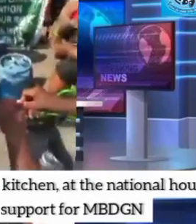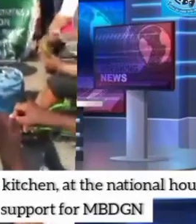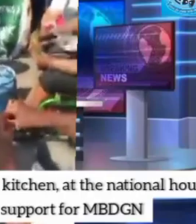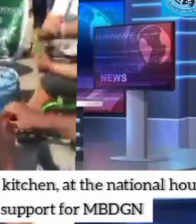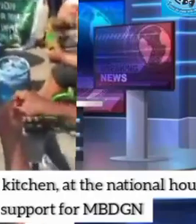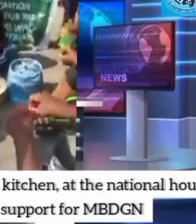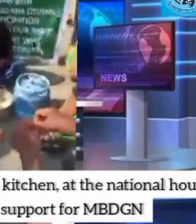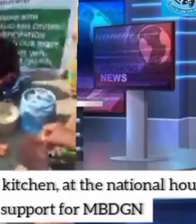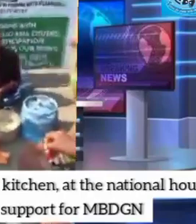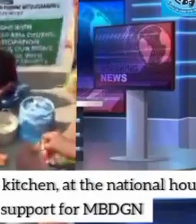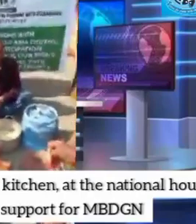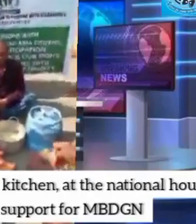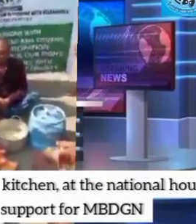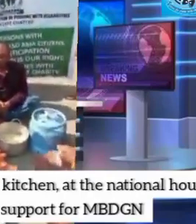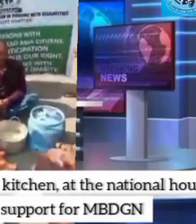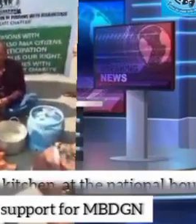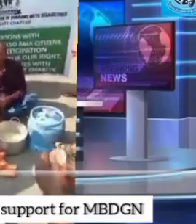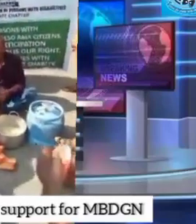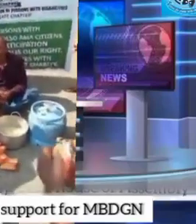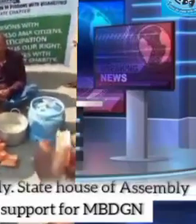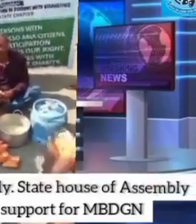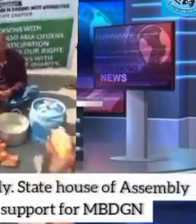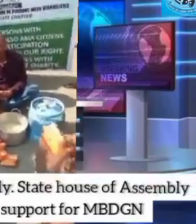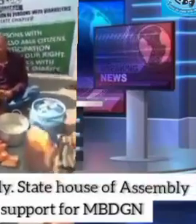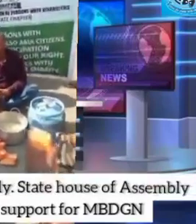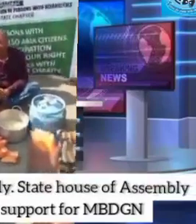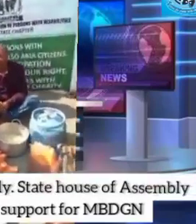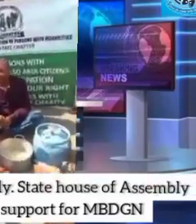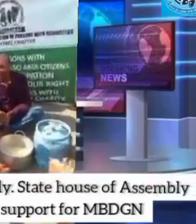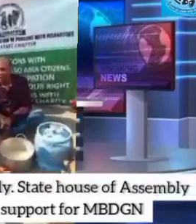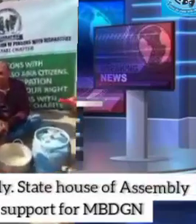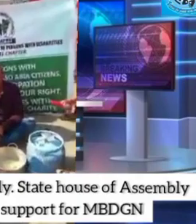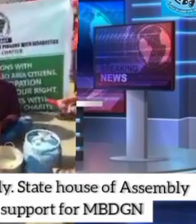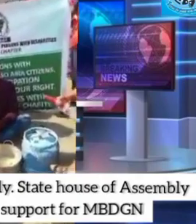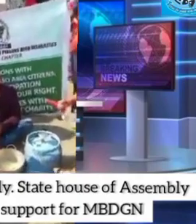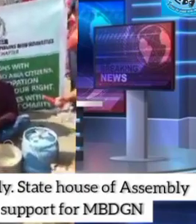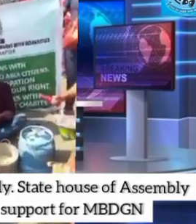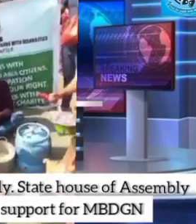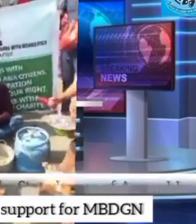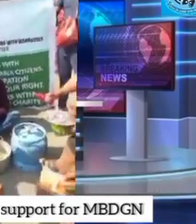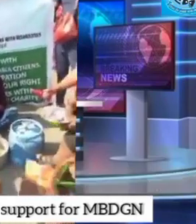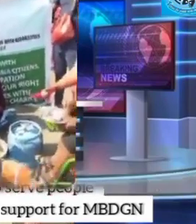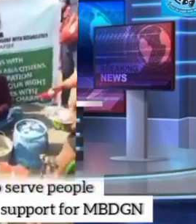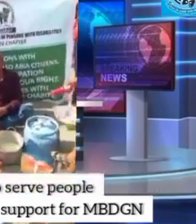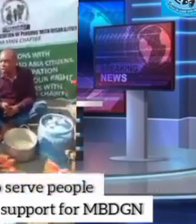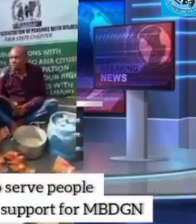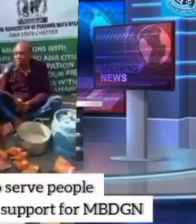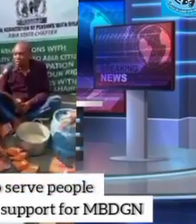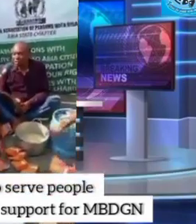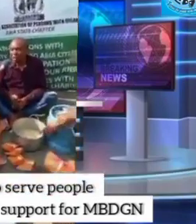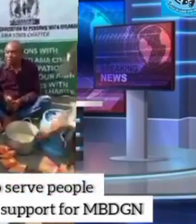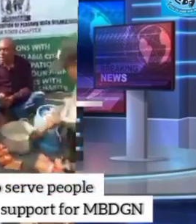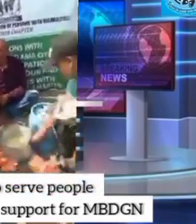This is the kitchen at the National House of Assembly, Abia State of Assembly. The persons with